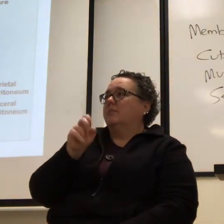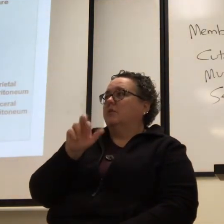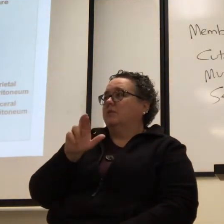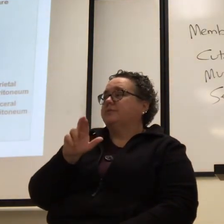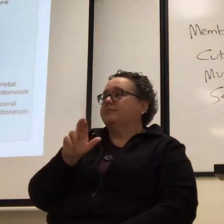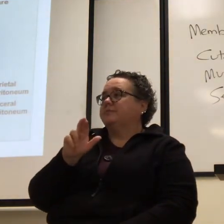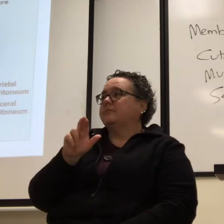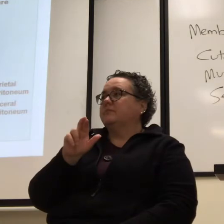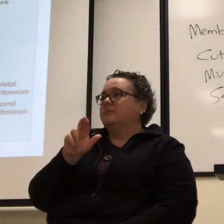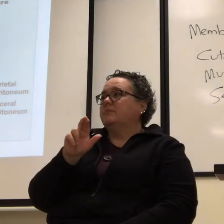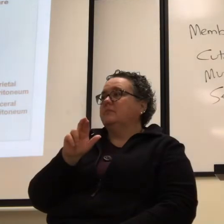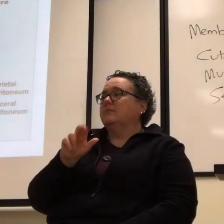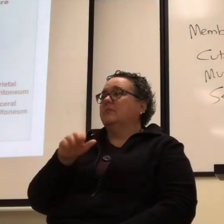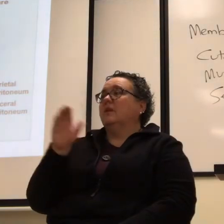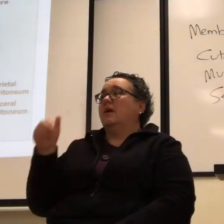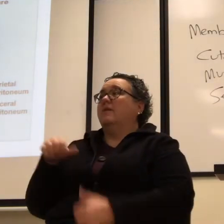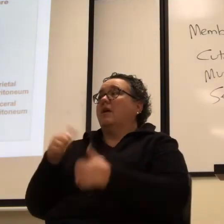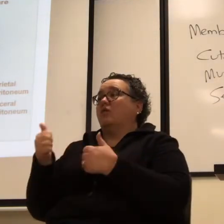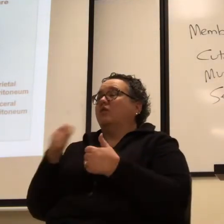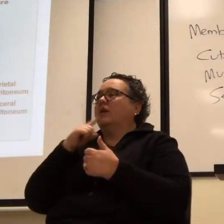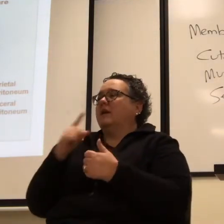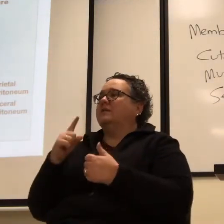tissue.